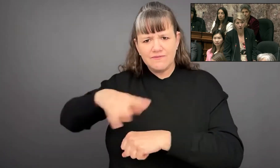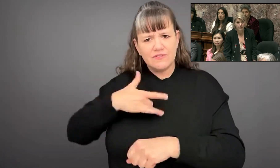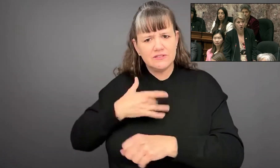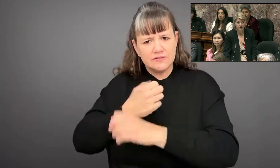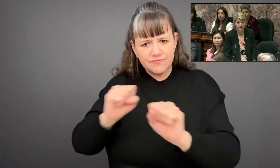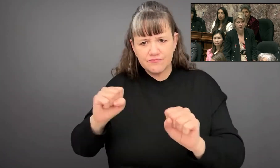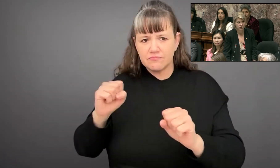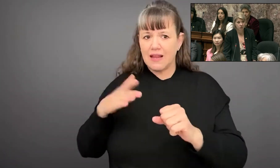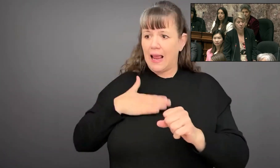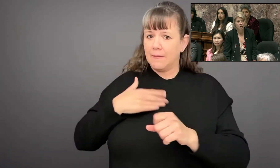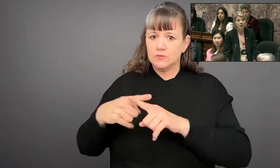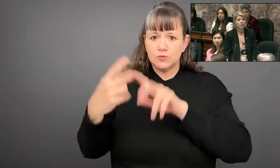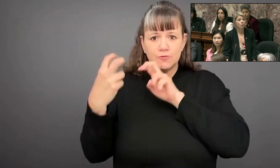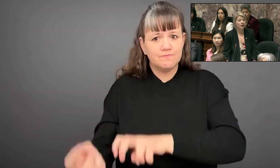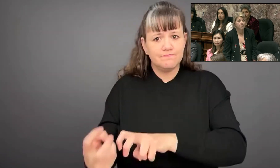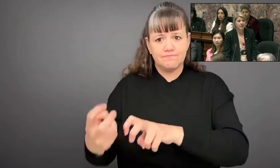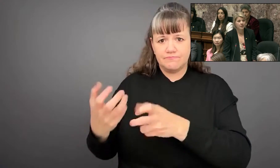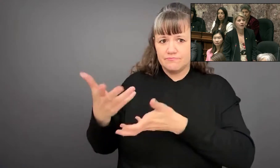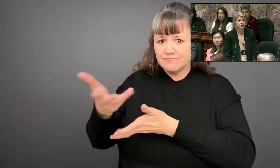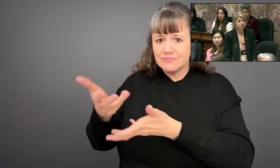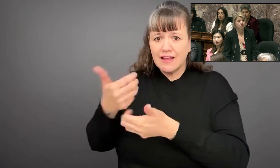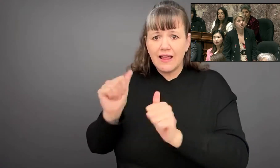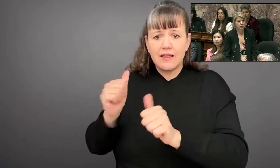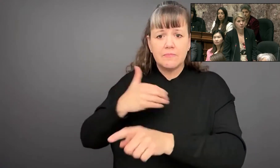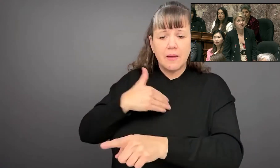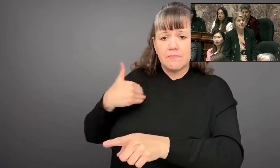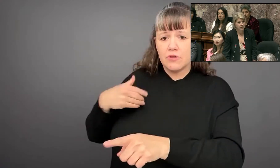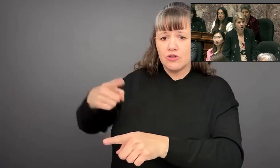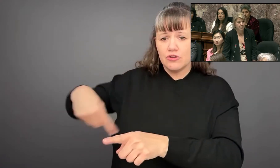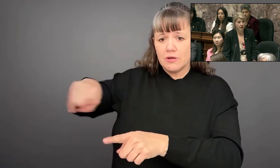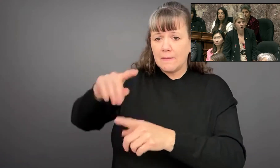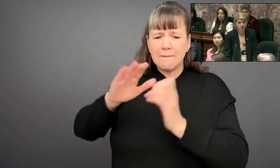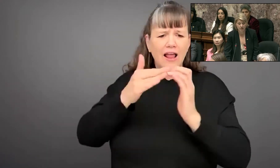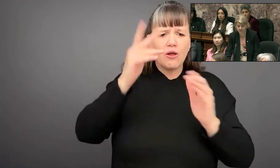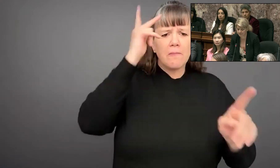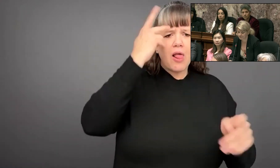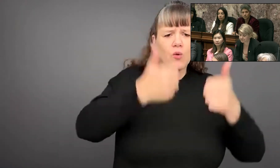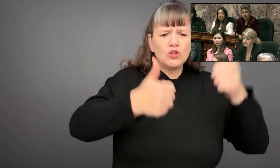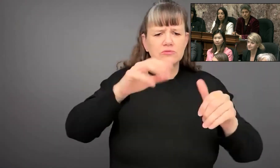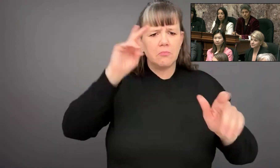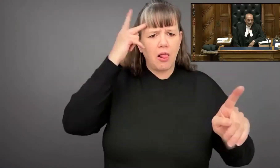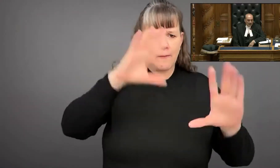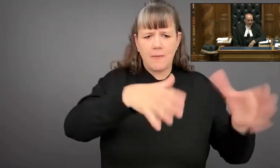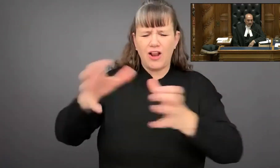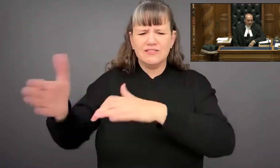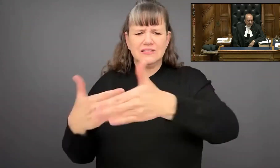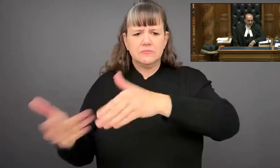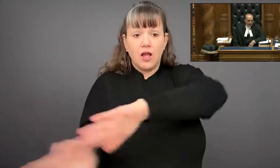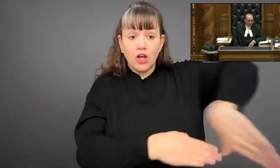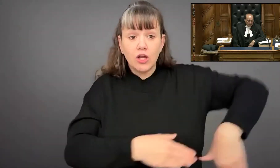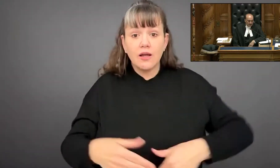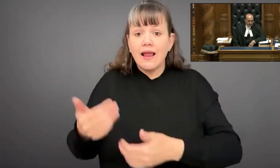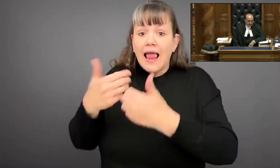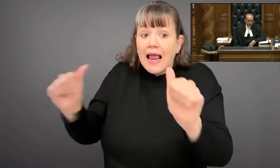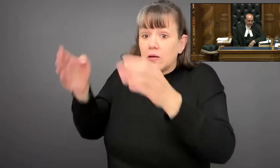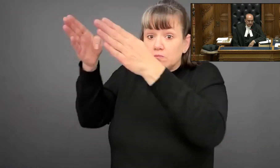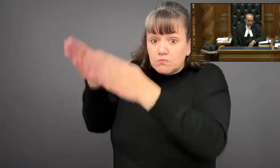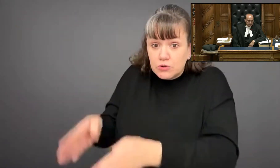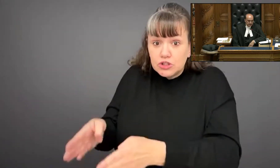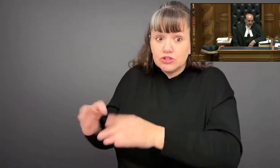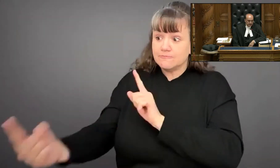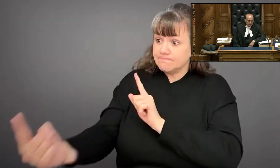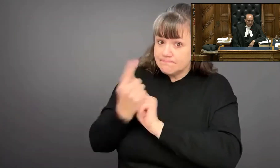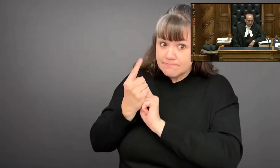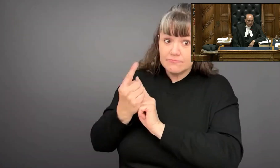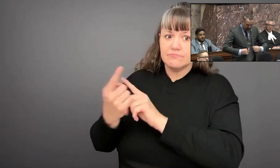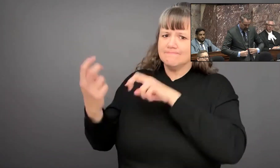a nonpartisan issue. The well-being of children and youth is my top priority. Member supplemental. Well,